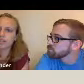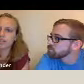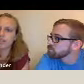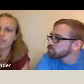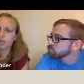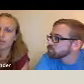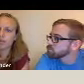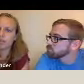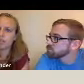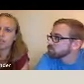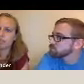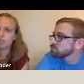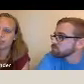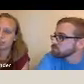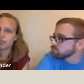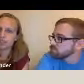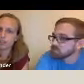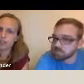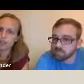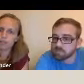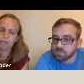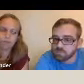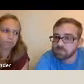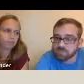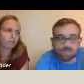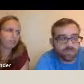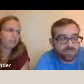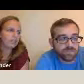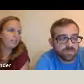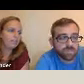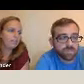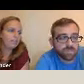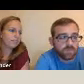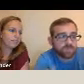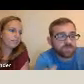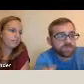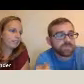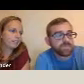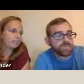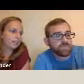on identifying what would be a good place for us to fit in that.